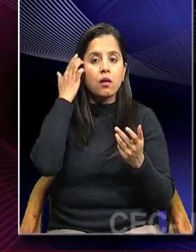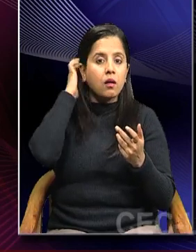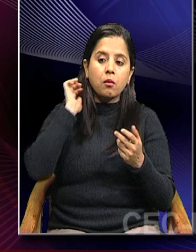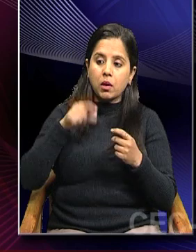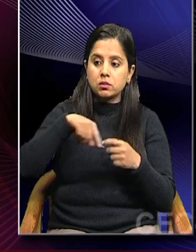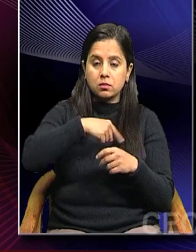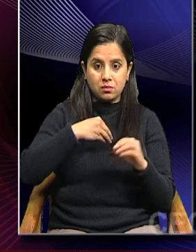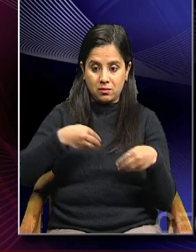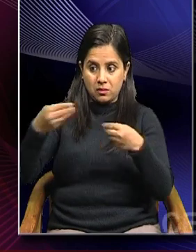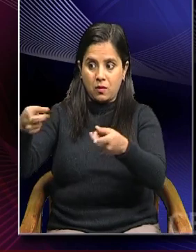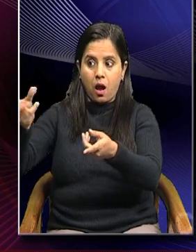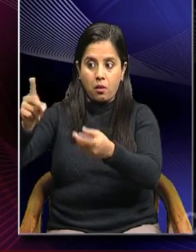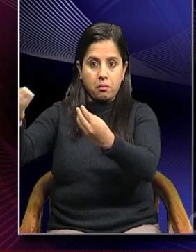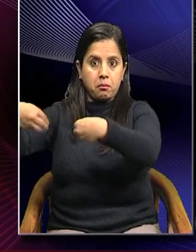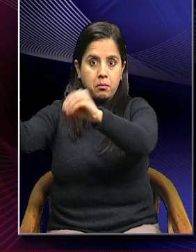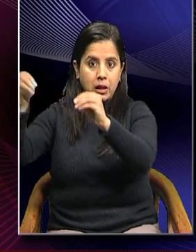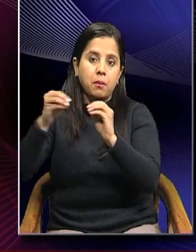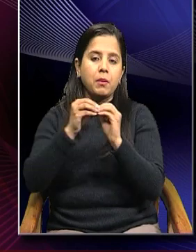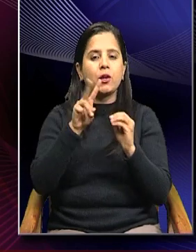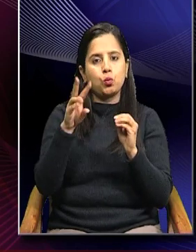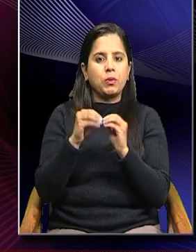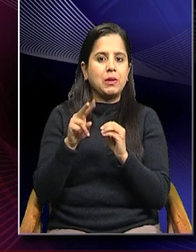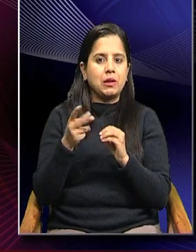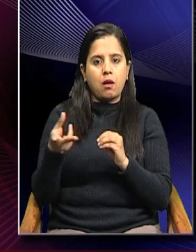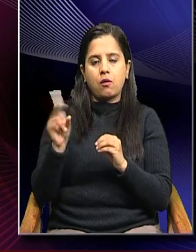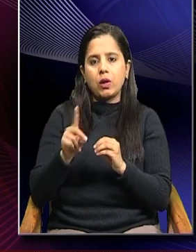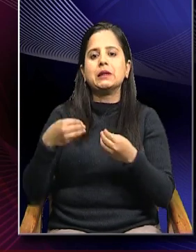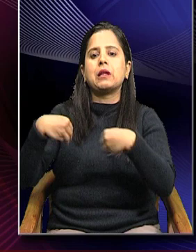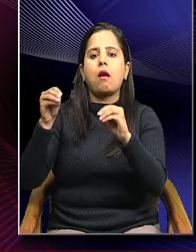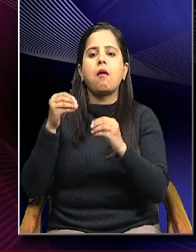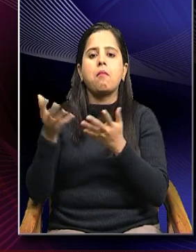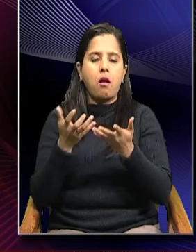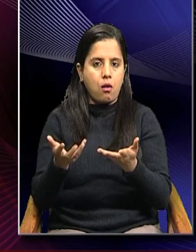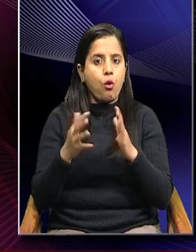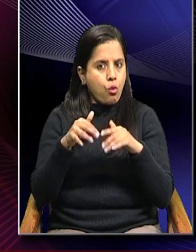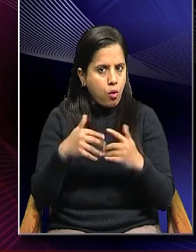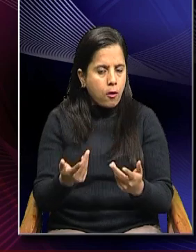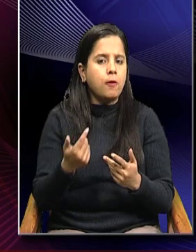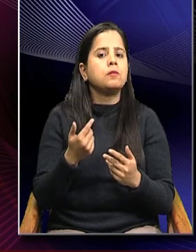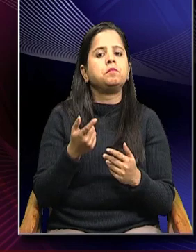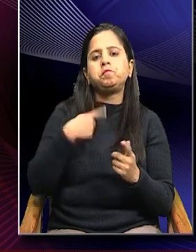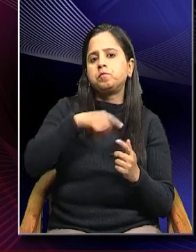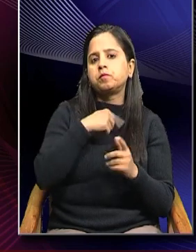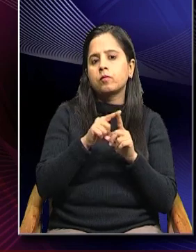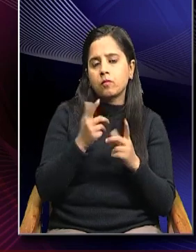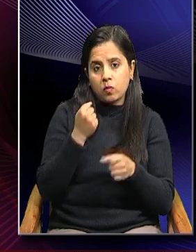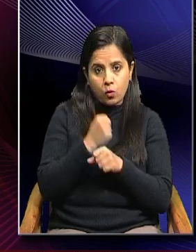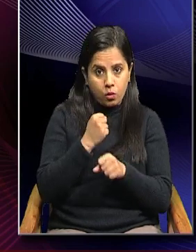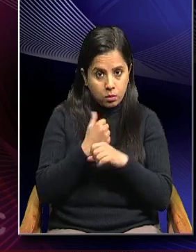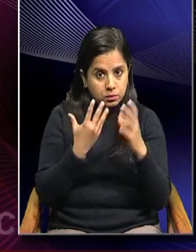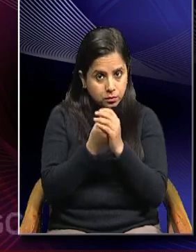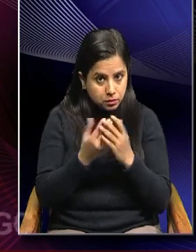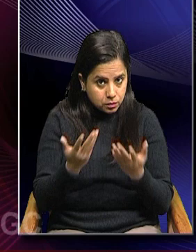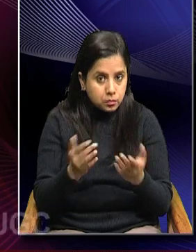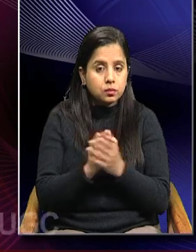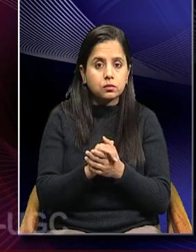it, which means again the business, B2B, reseller market. Or I am going to deal with the government, I am going to deal